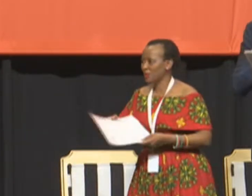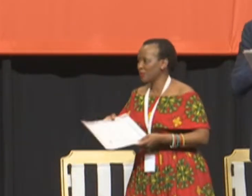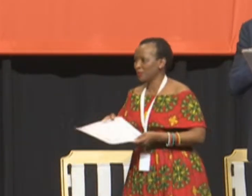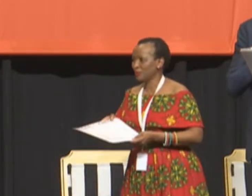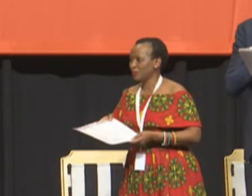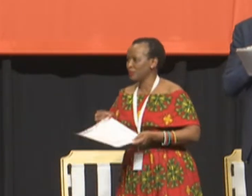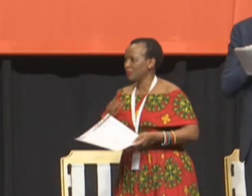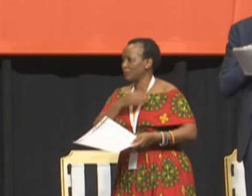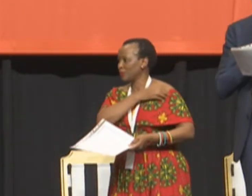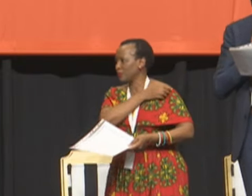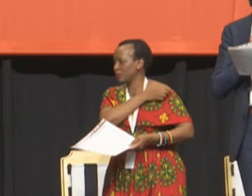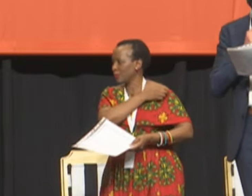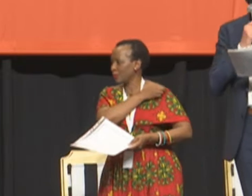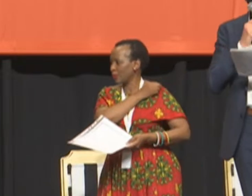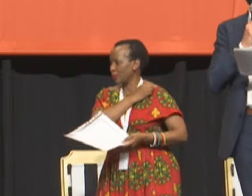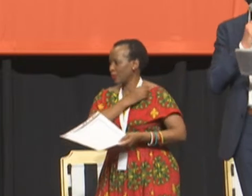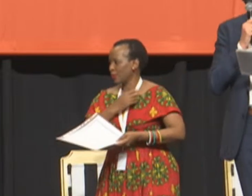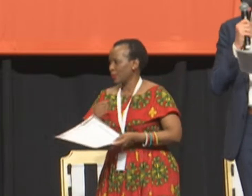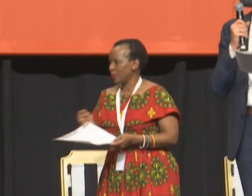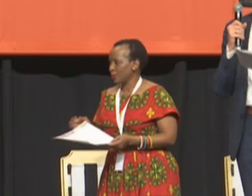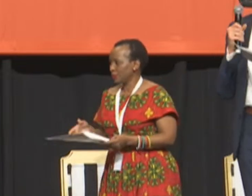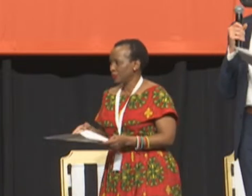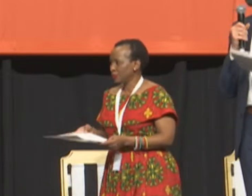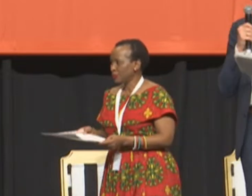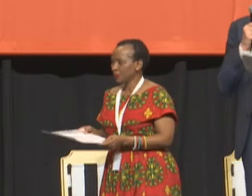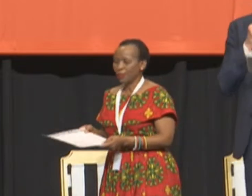And then next one, Michelle Njoki.